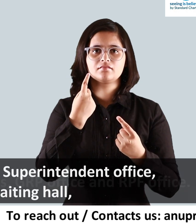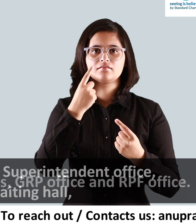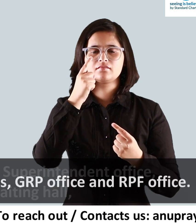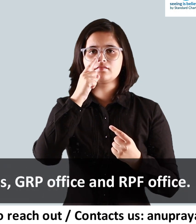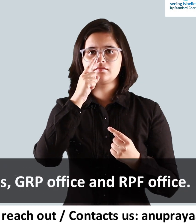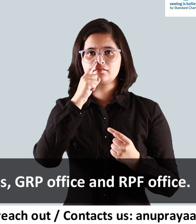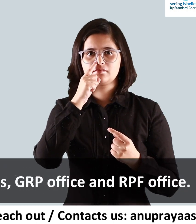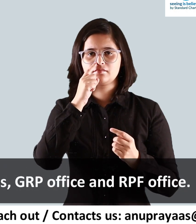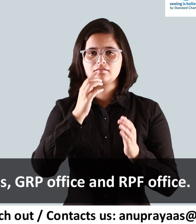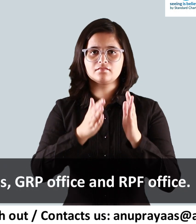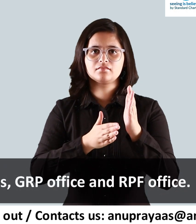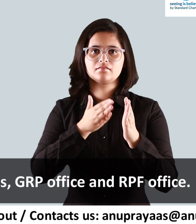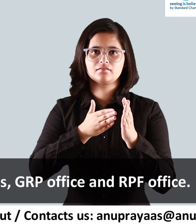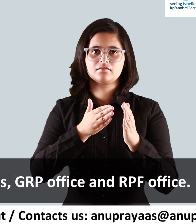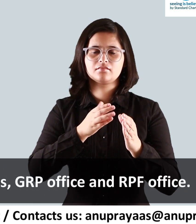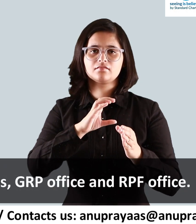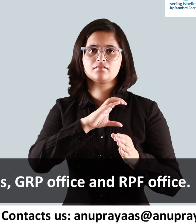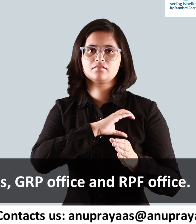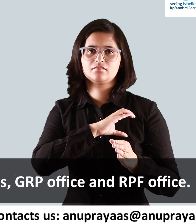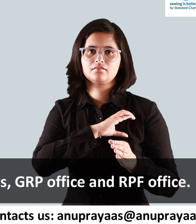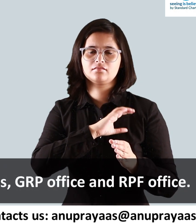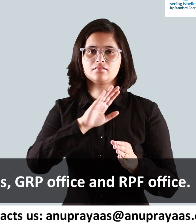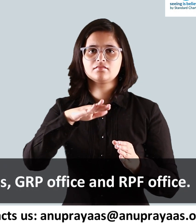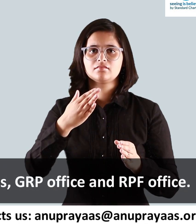Railway Police and GRP